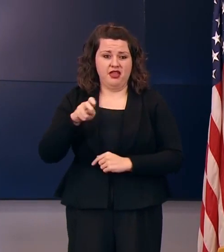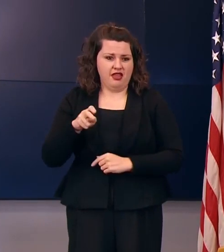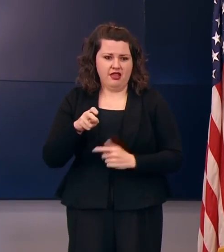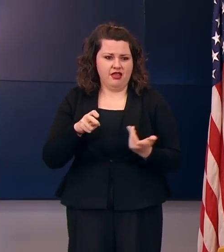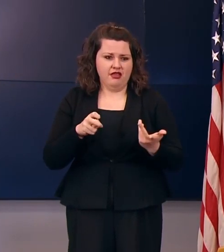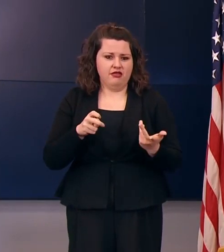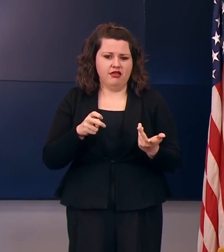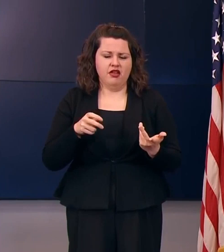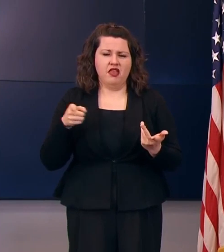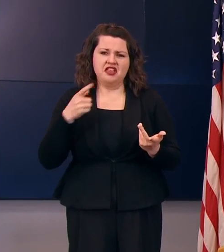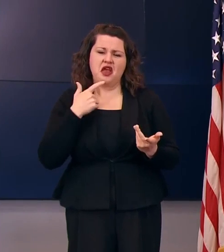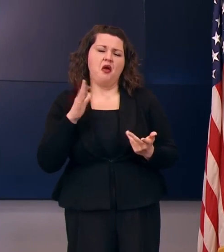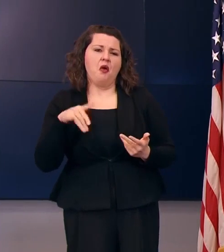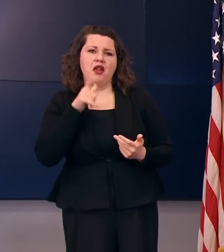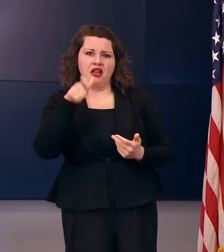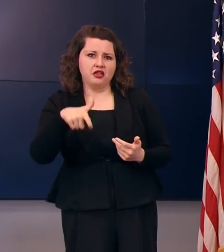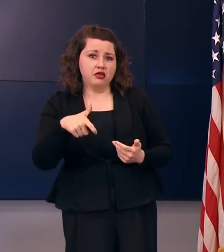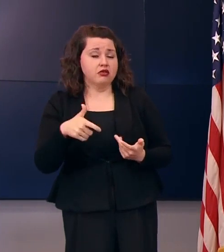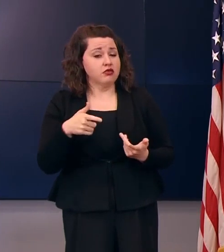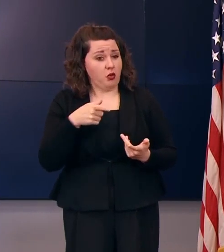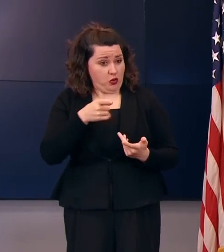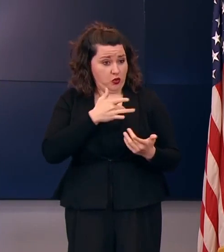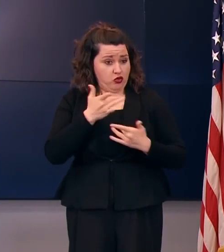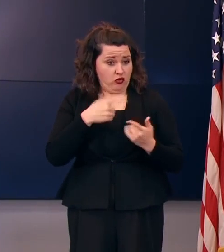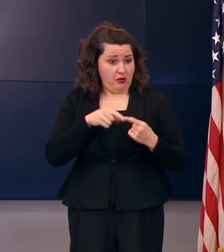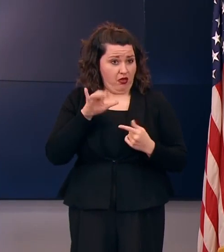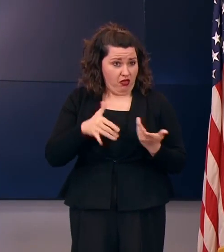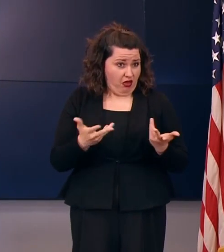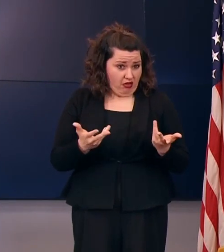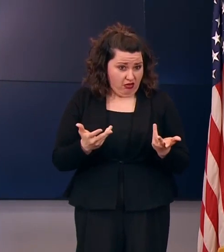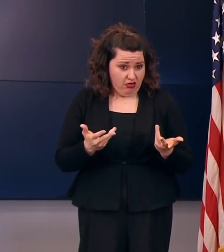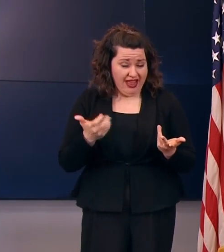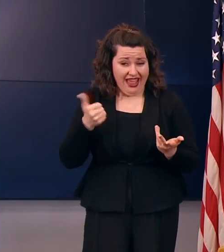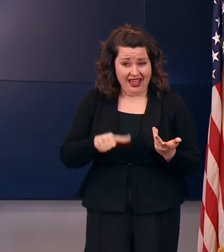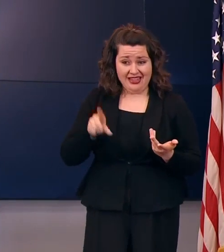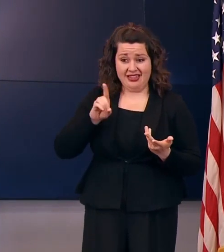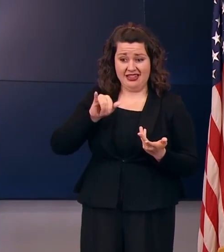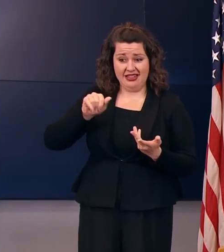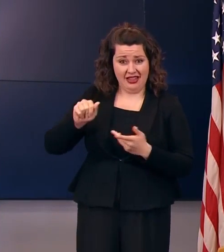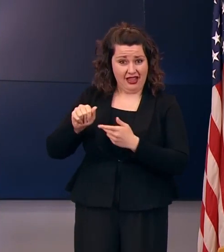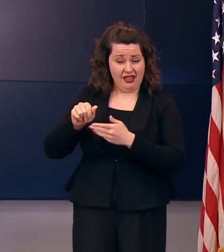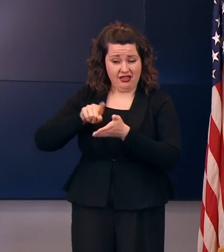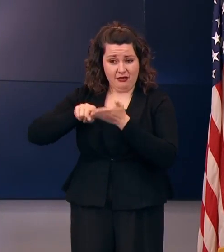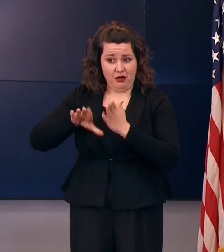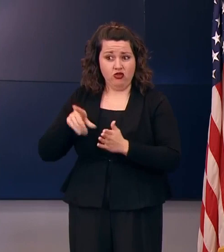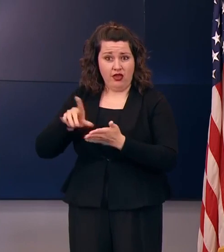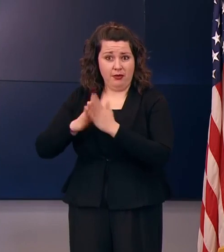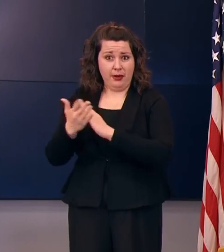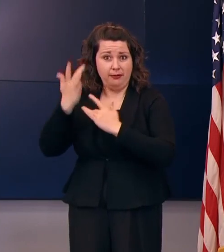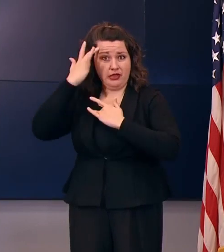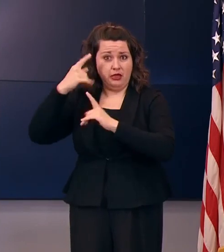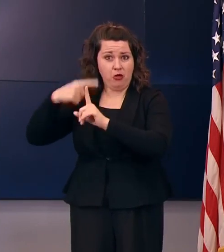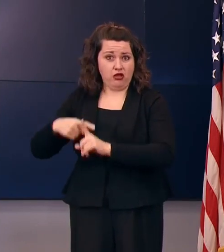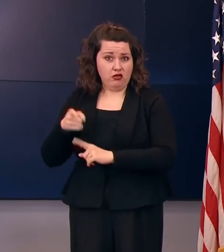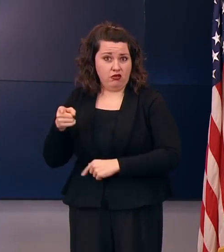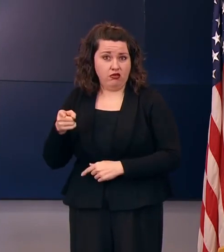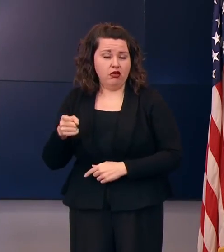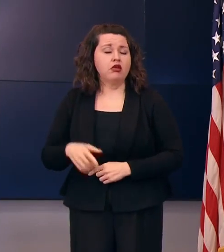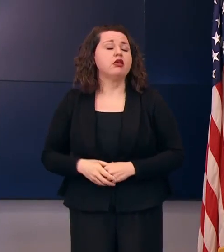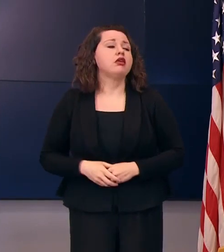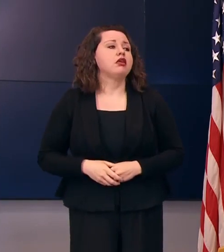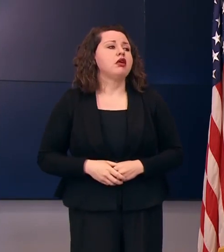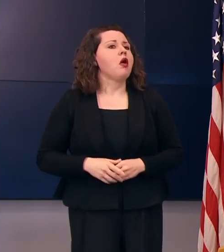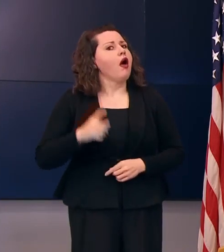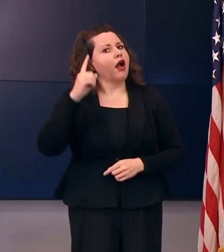even necessary. Are you concerned about that, and have any DIA inspectors tested positive? I don't believe